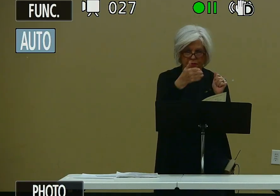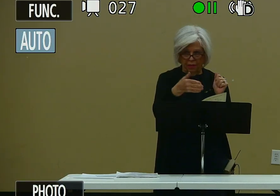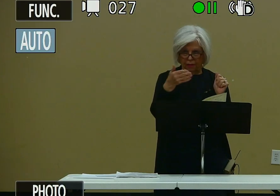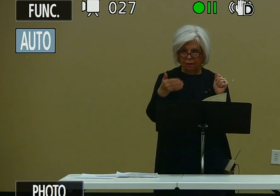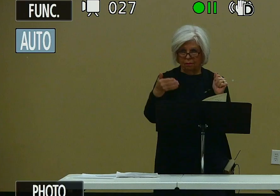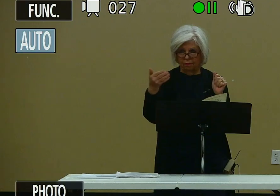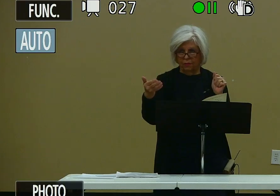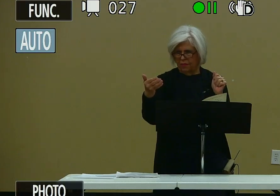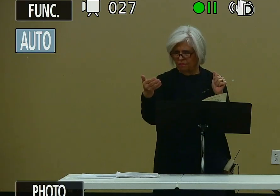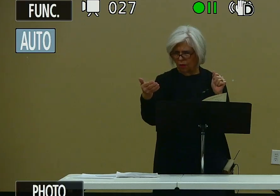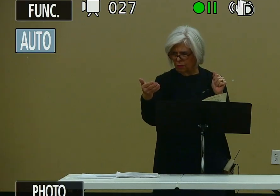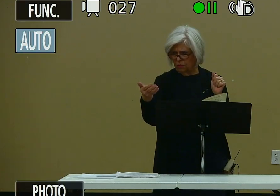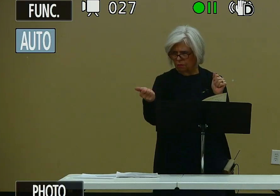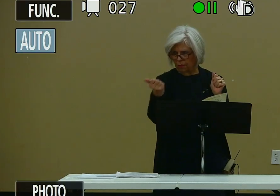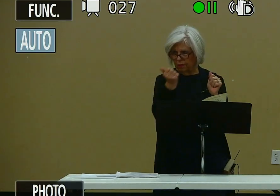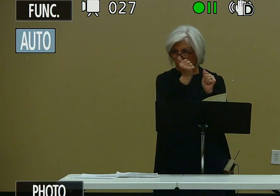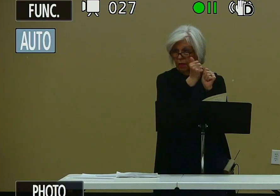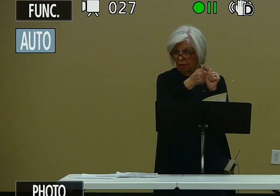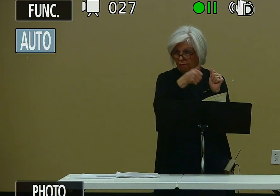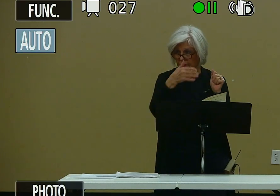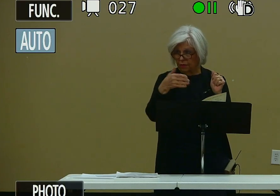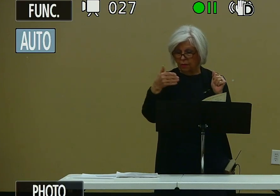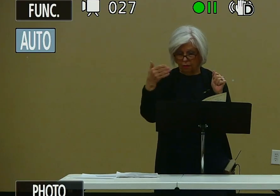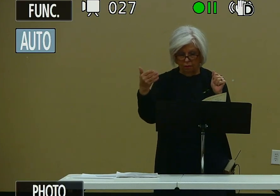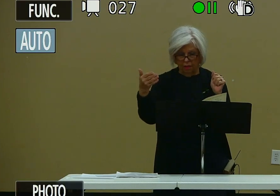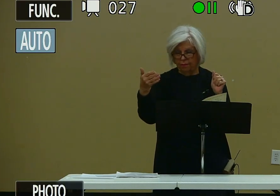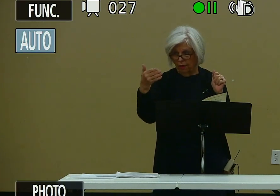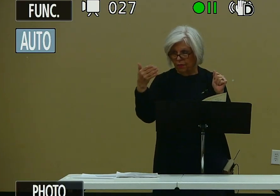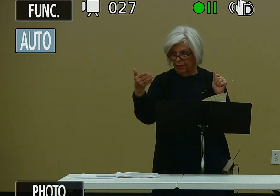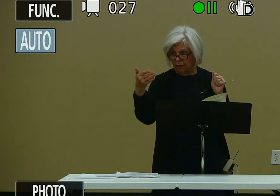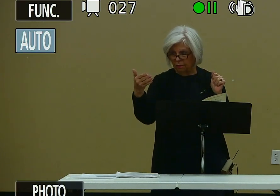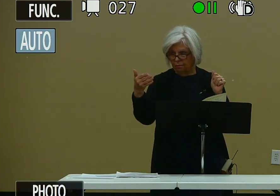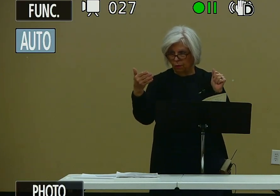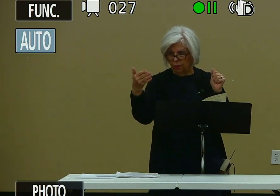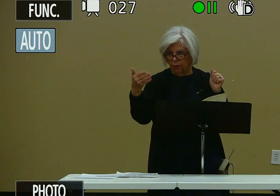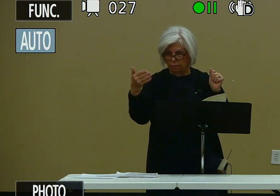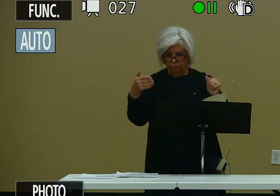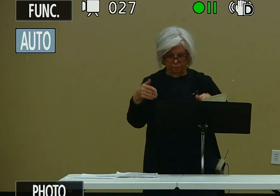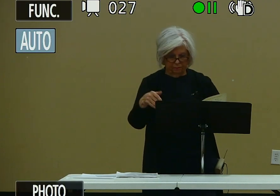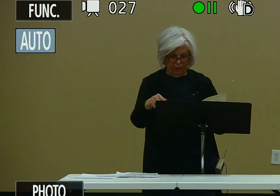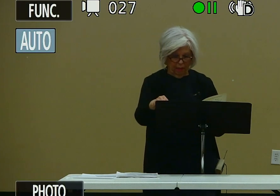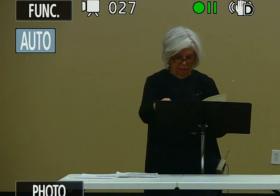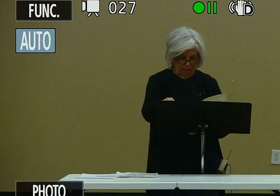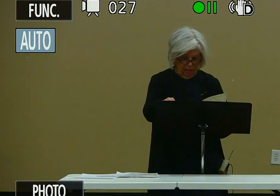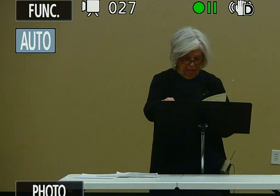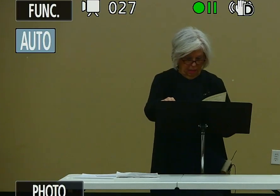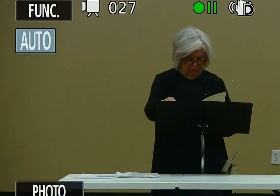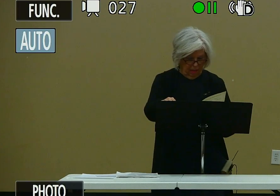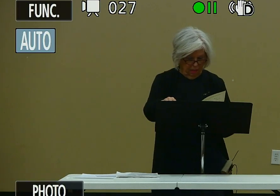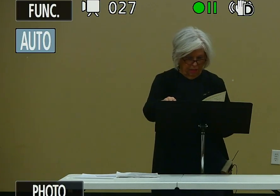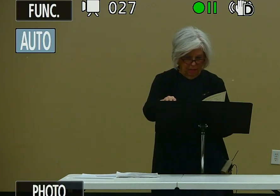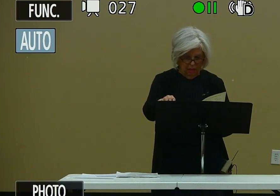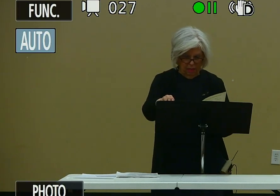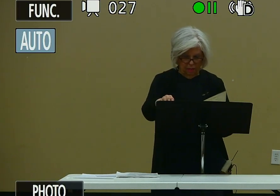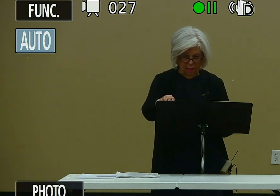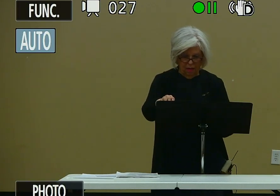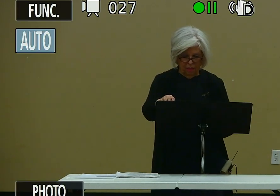Everything. The deaf always do more than one. Everything. On thing. More than one. And then, the